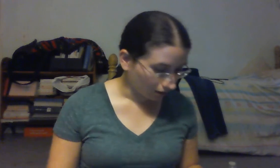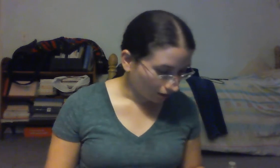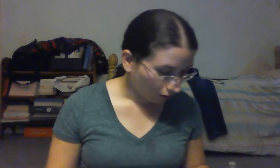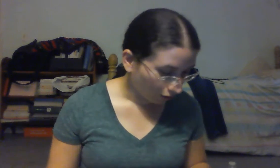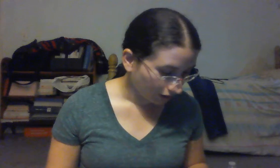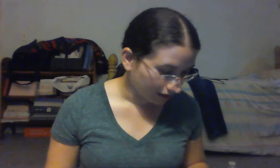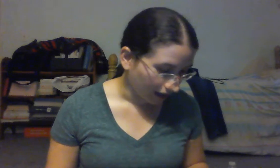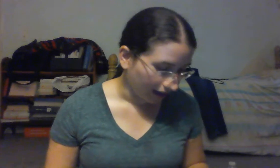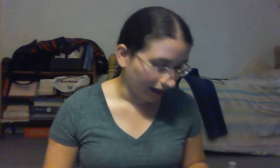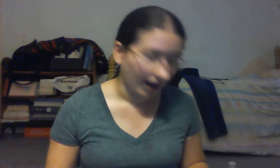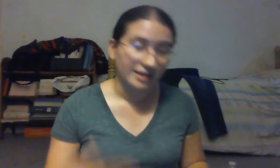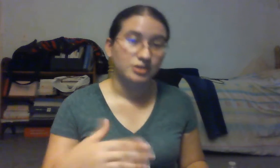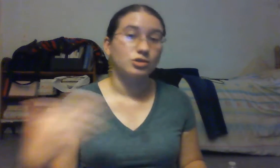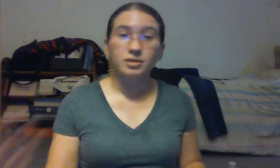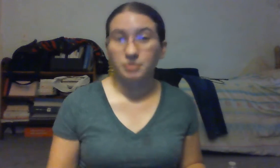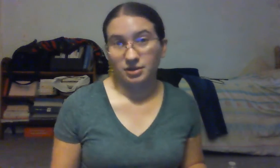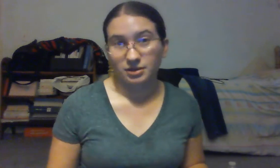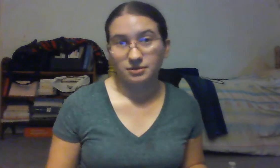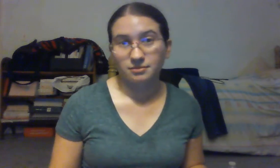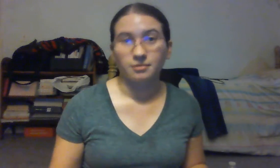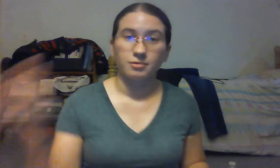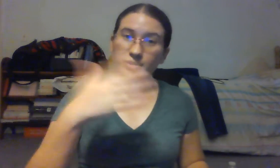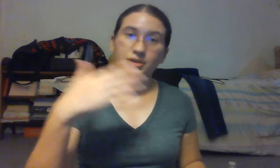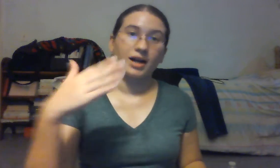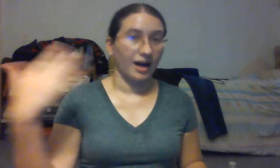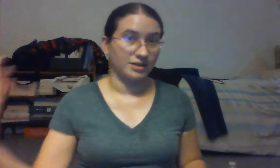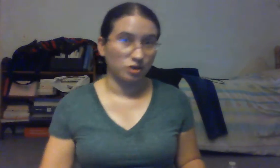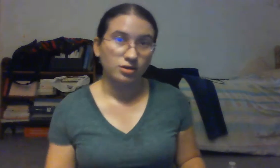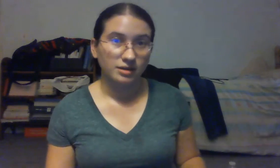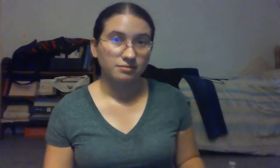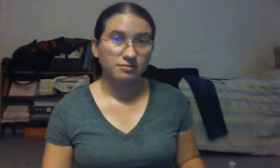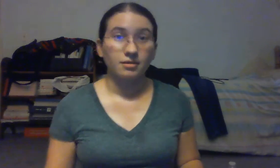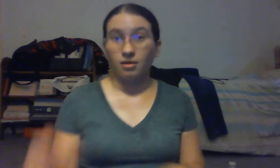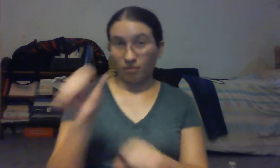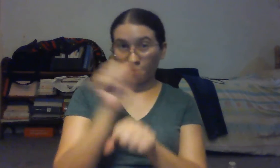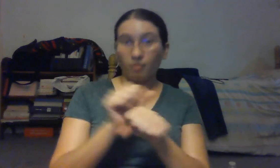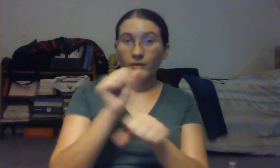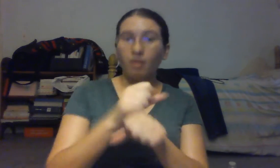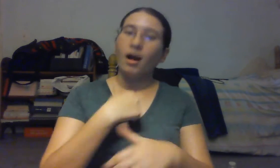Or you could say, I enjoy work. Work I enjoy.